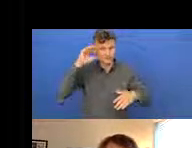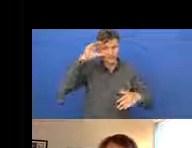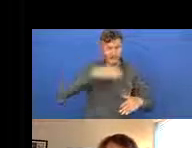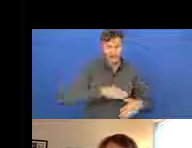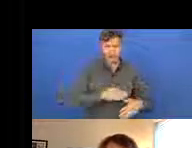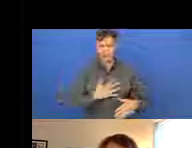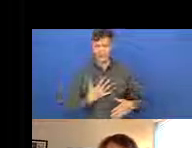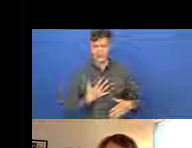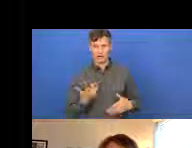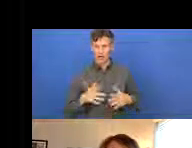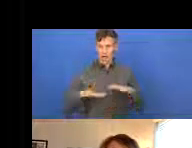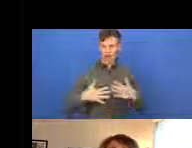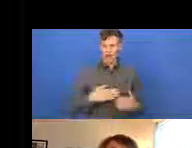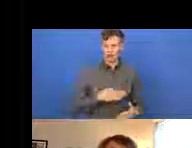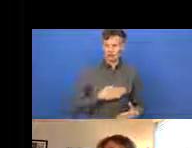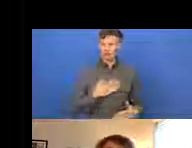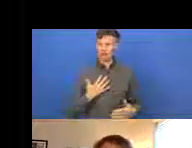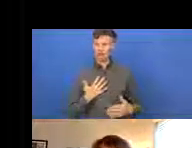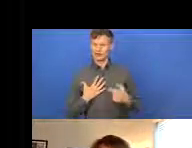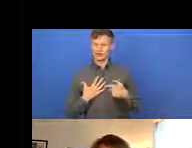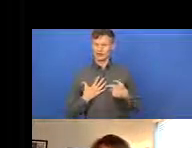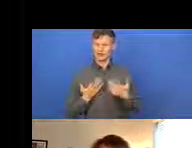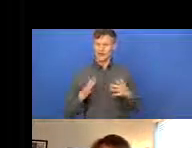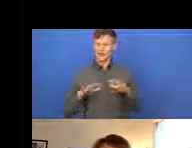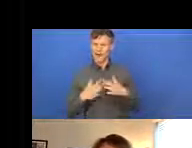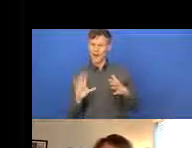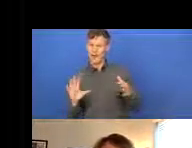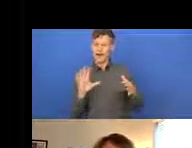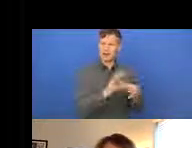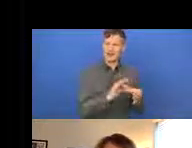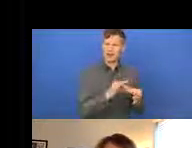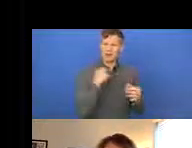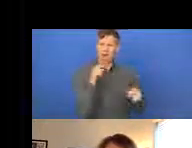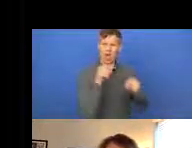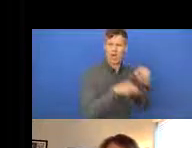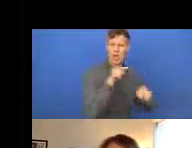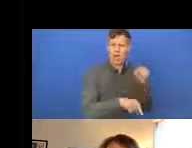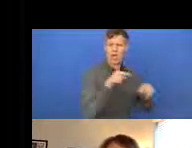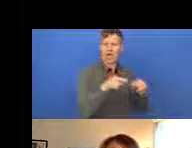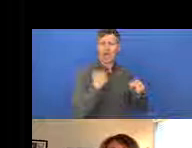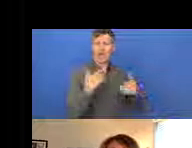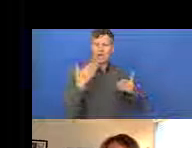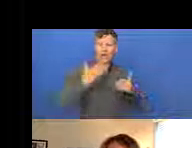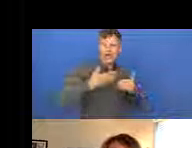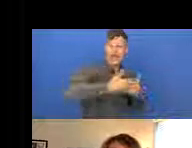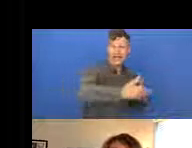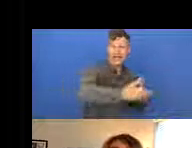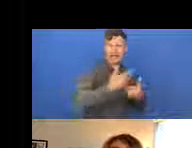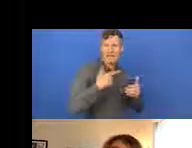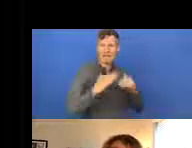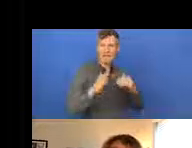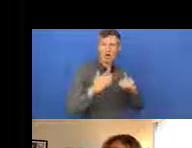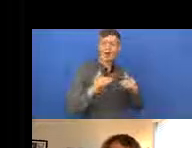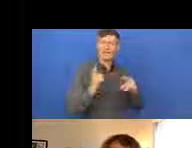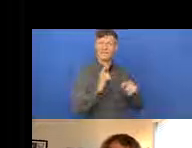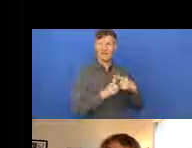gender norms relating to perpetration of bullying, particularly the desire to be seen as conforming